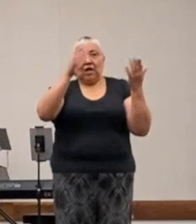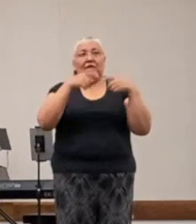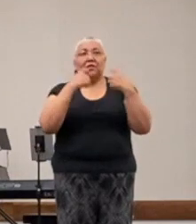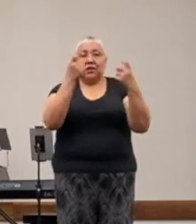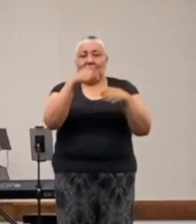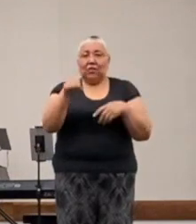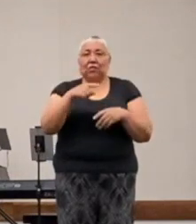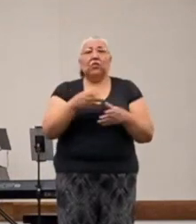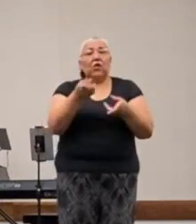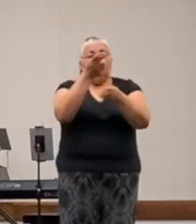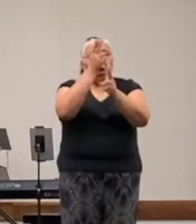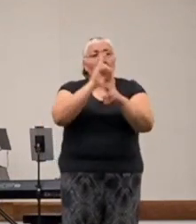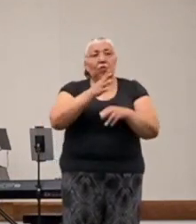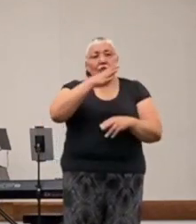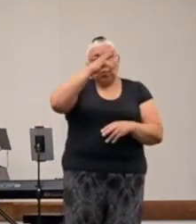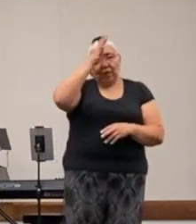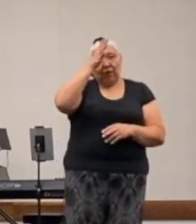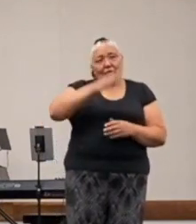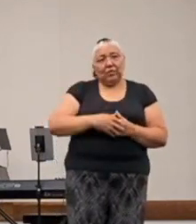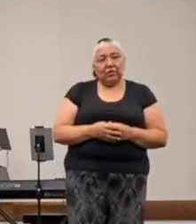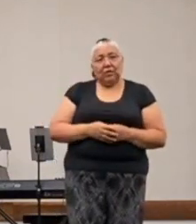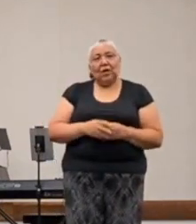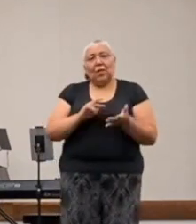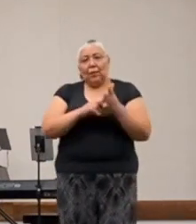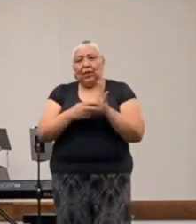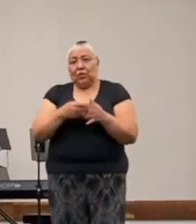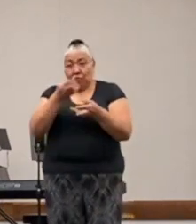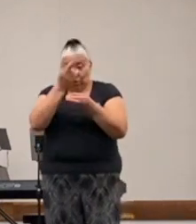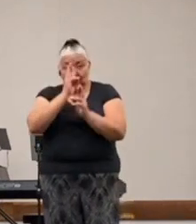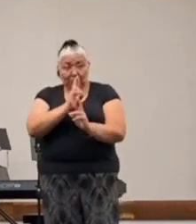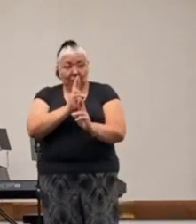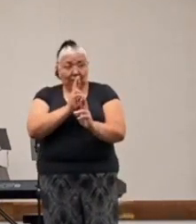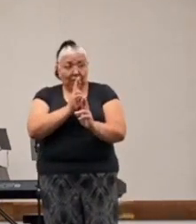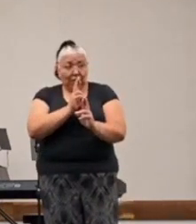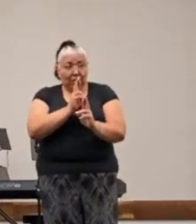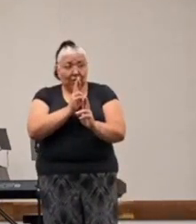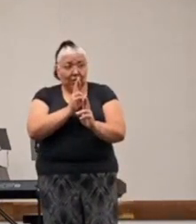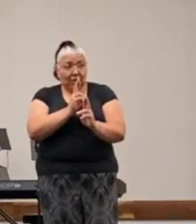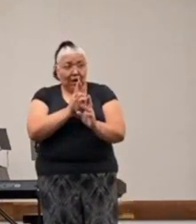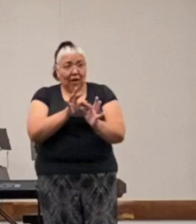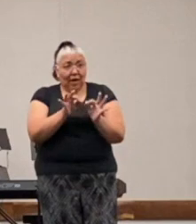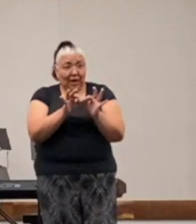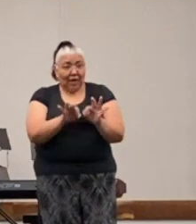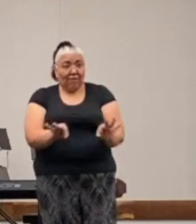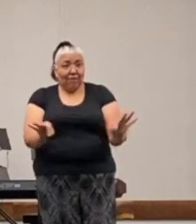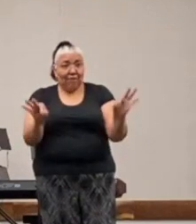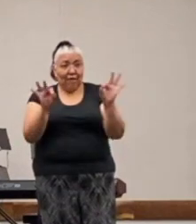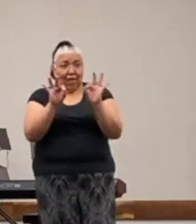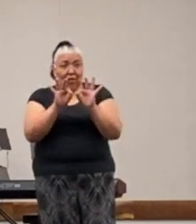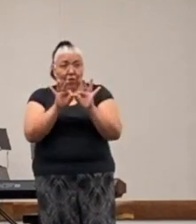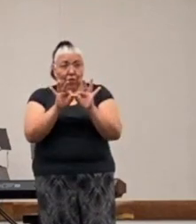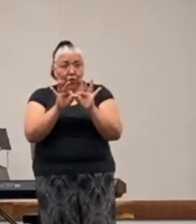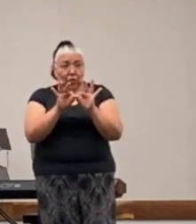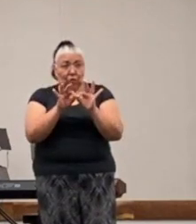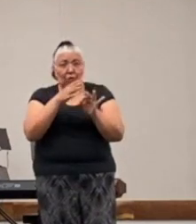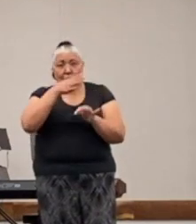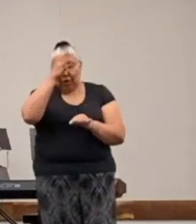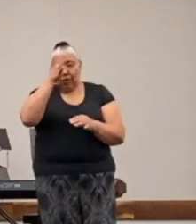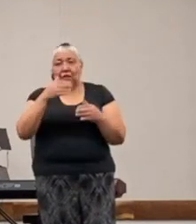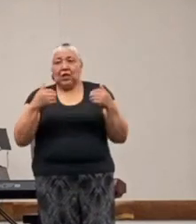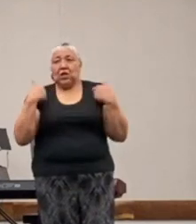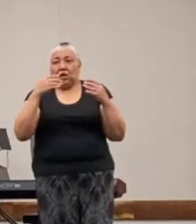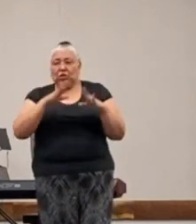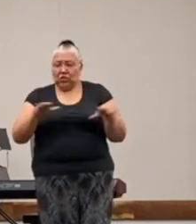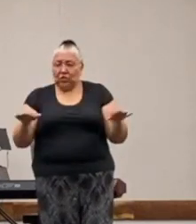To honor your parents means to respect and value them. Young children